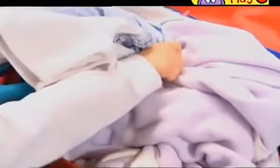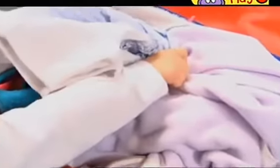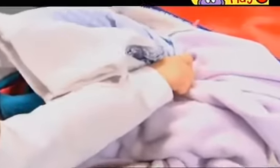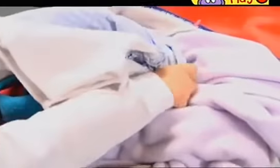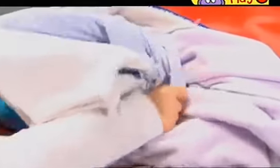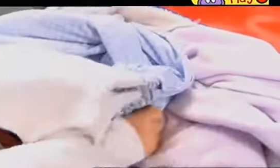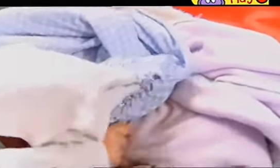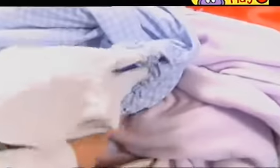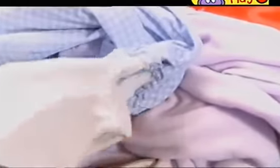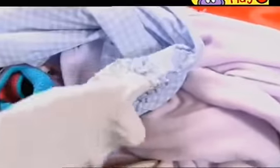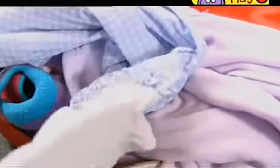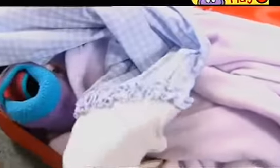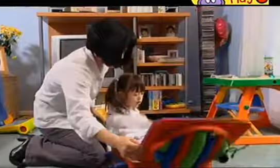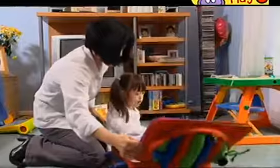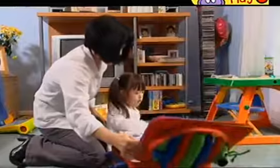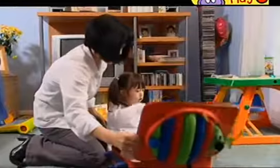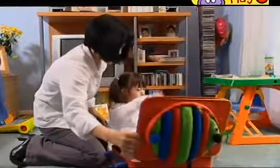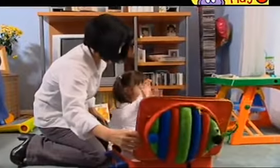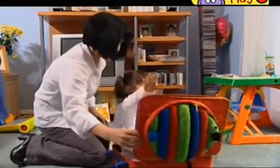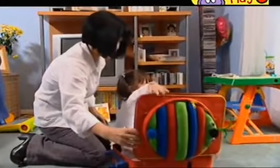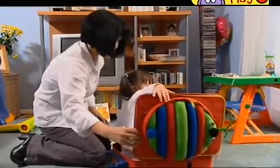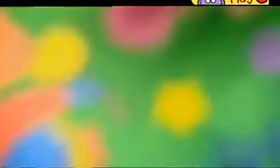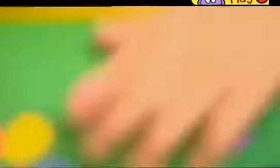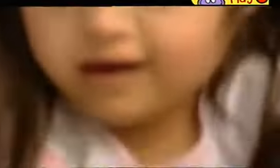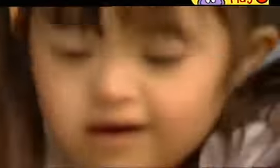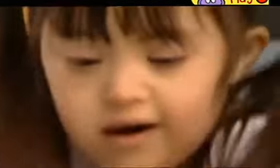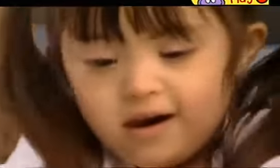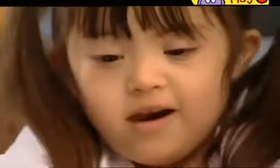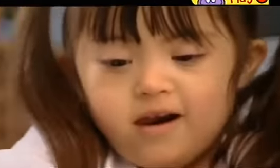case. Now Mum and Livy May close the suitcase and zip it up.